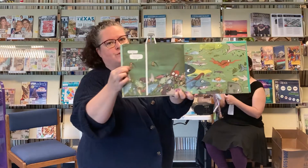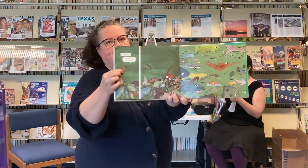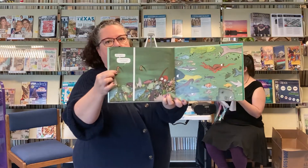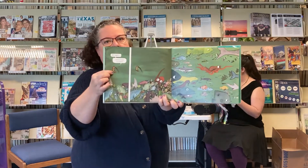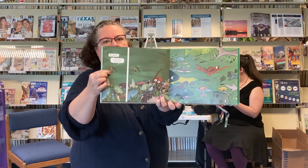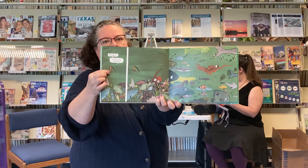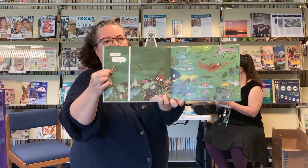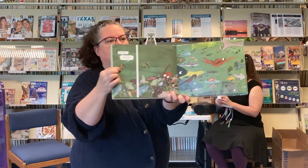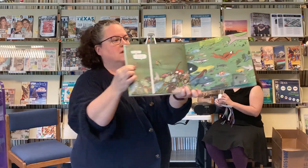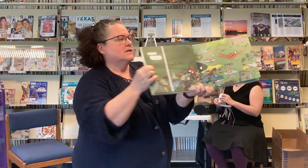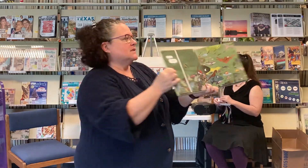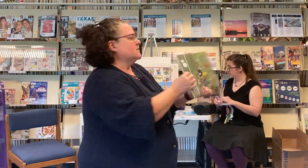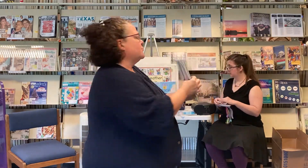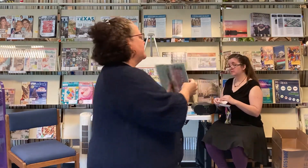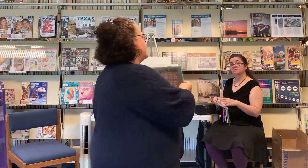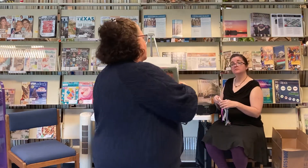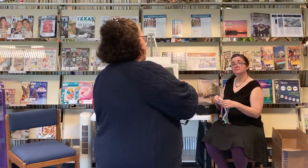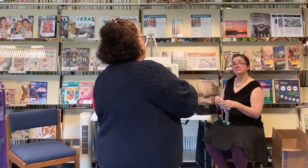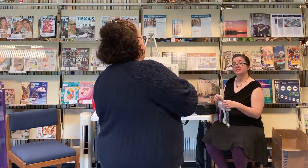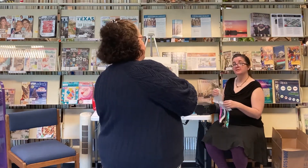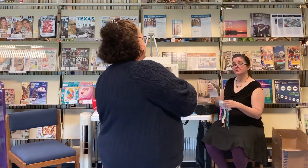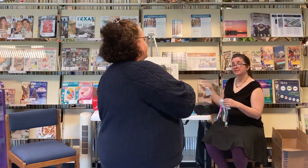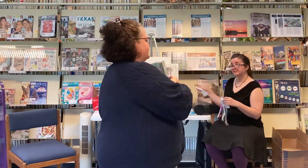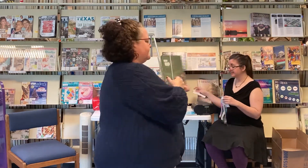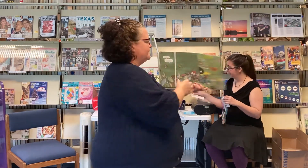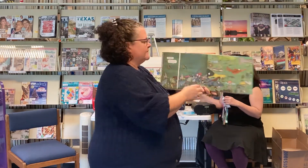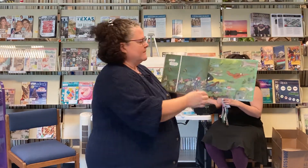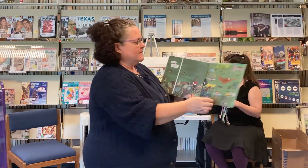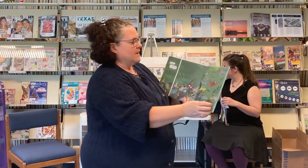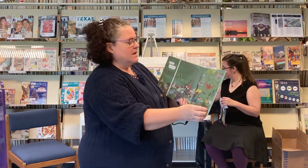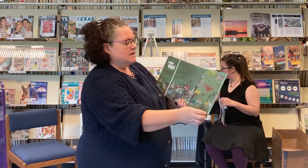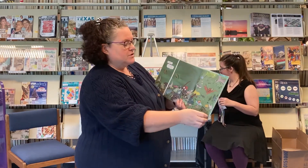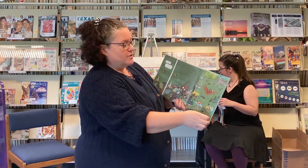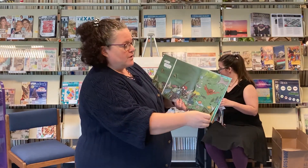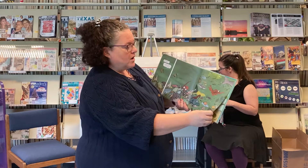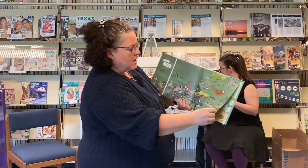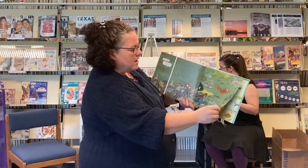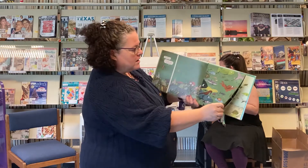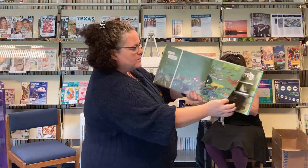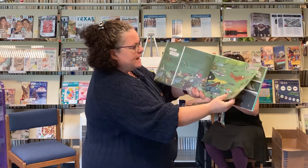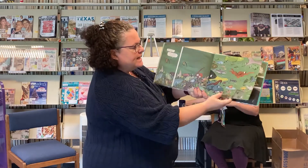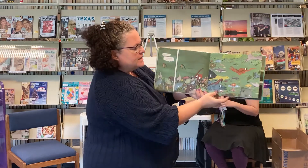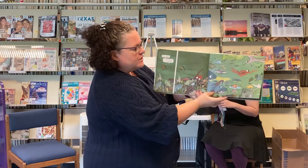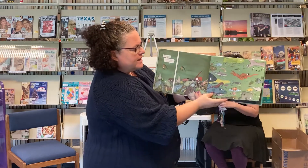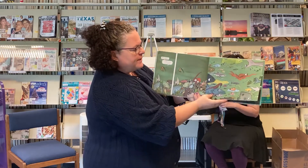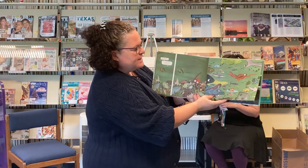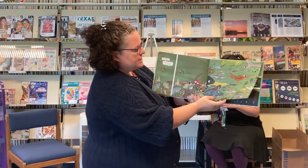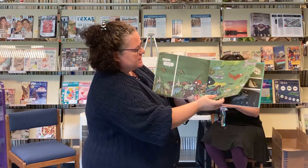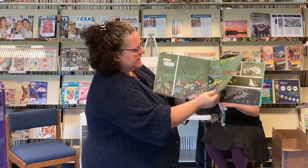shrimp. That's a little shrimp talking. Oh, cute. So they're all waiting and looking patiently.